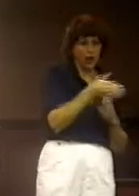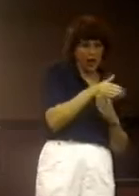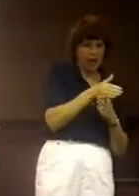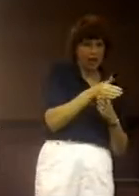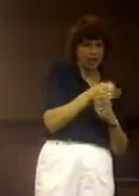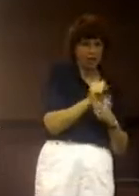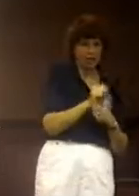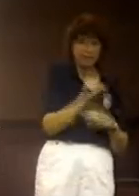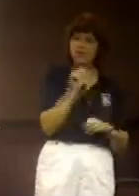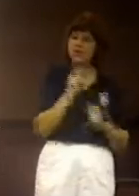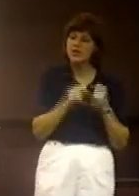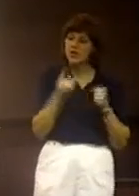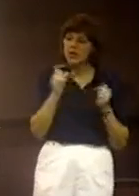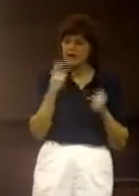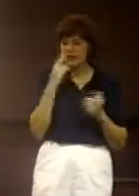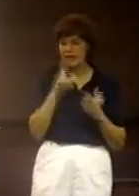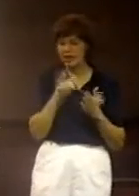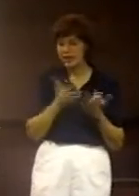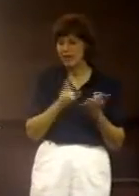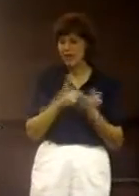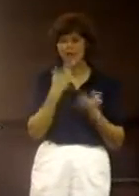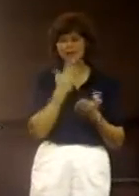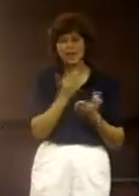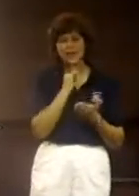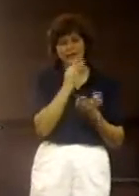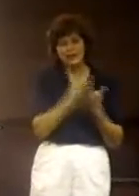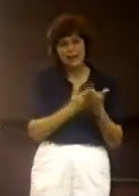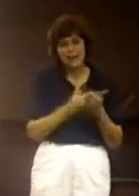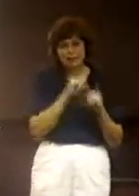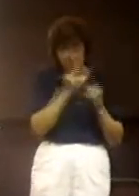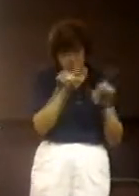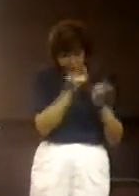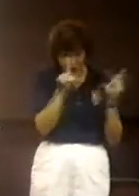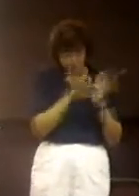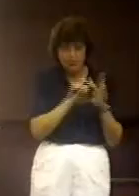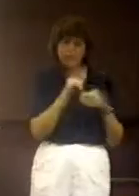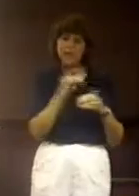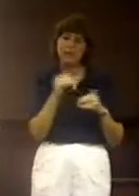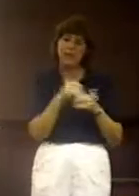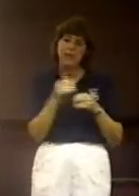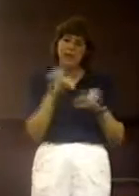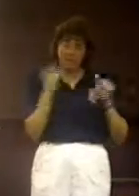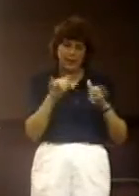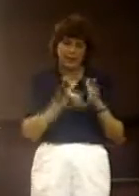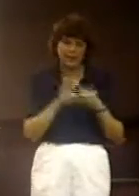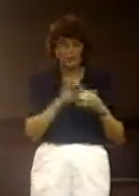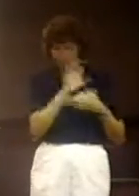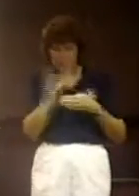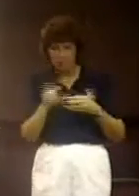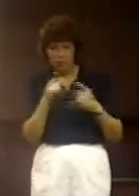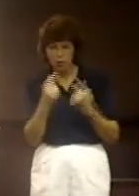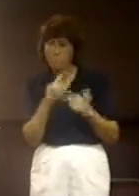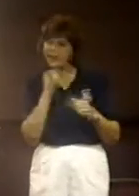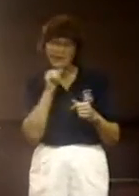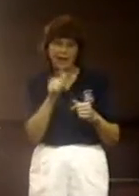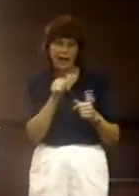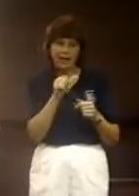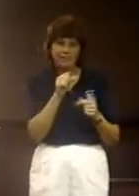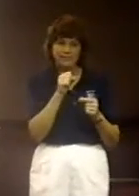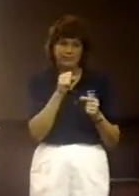can see here that there is some difference in the aided abilities of the complete group, but it's not